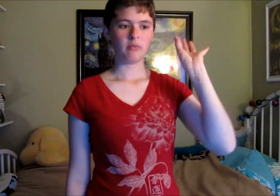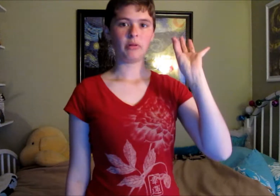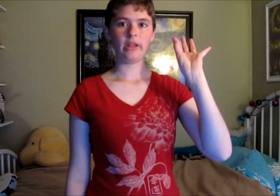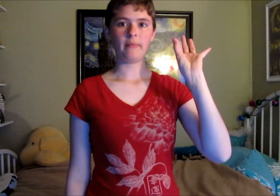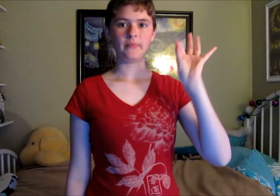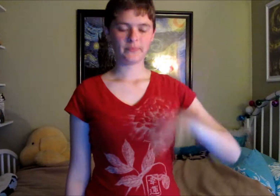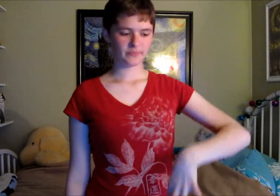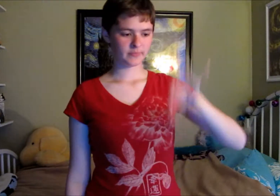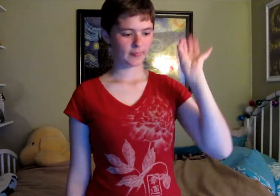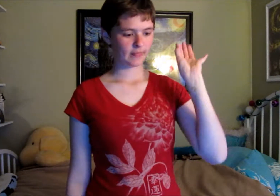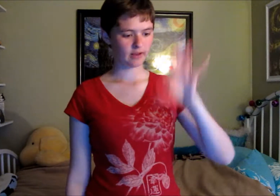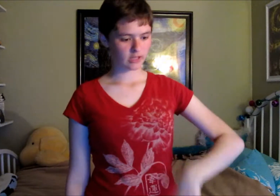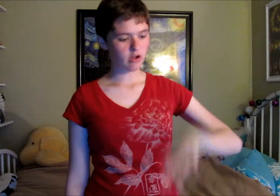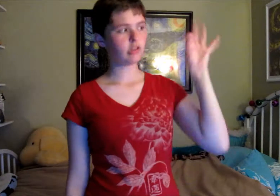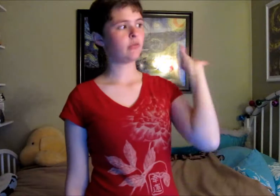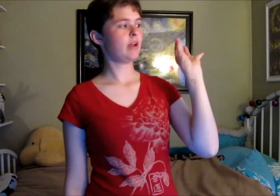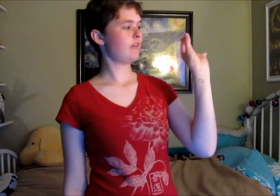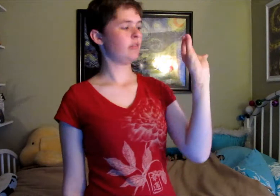pull it up. Like, oh, look what I found.